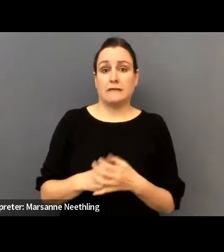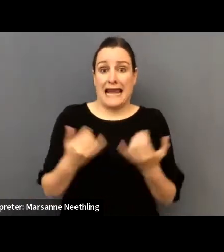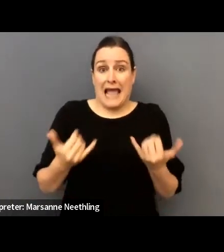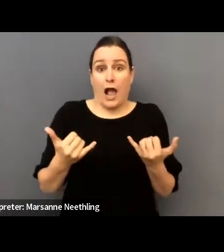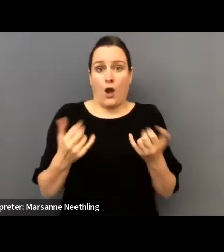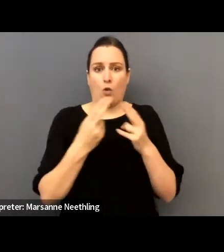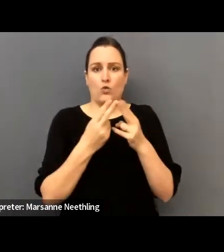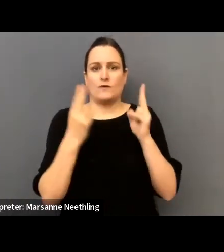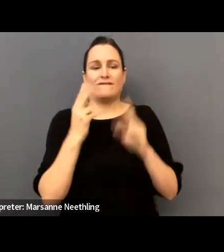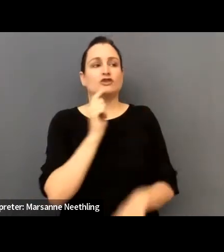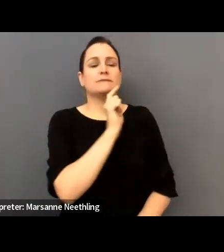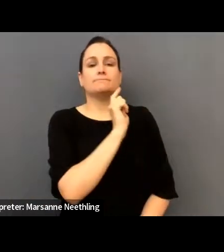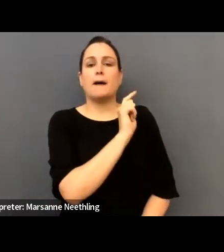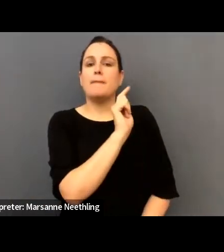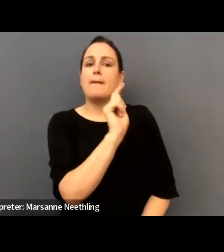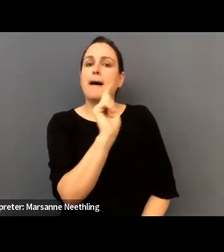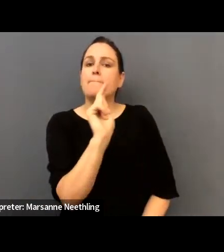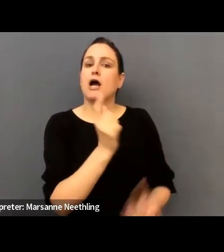education institutions